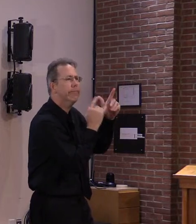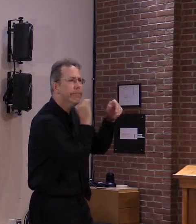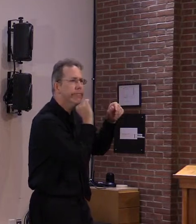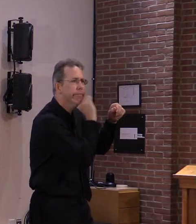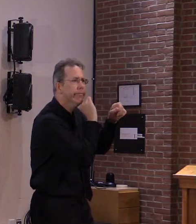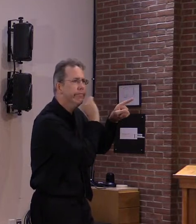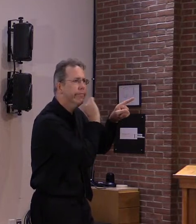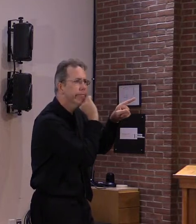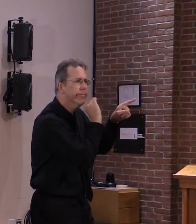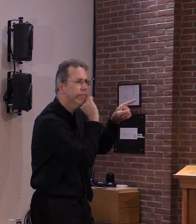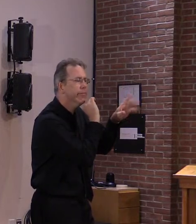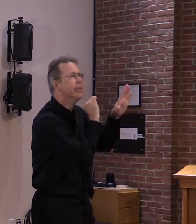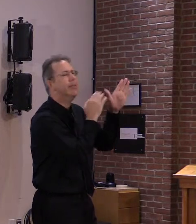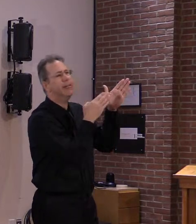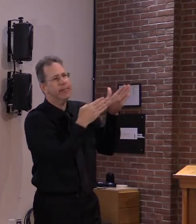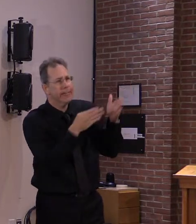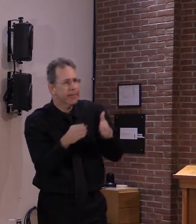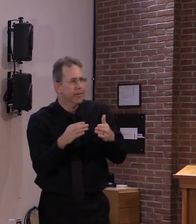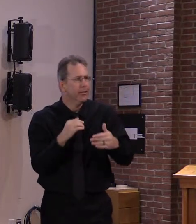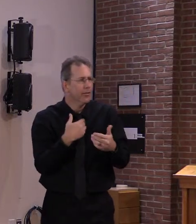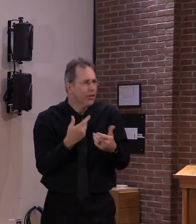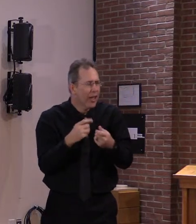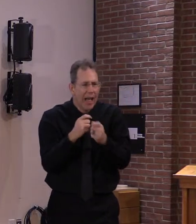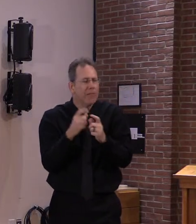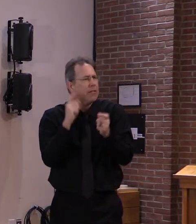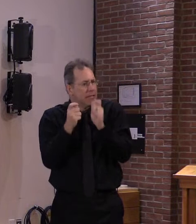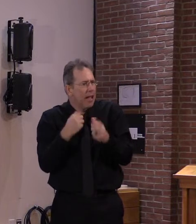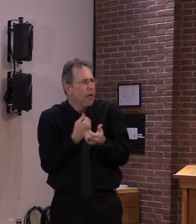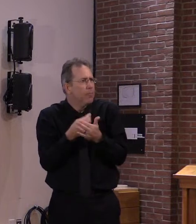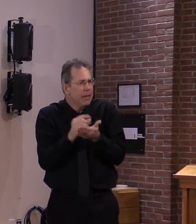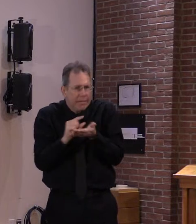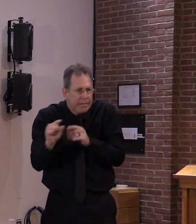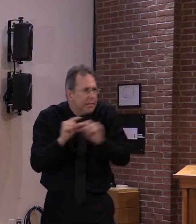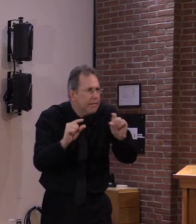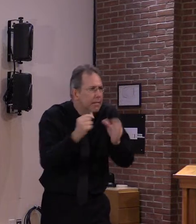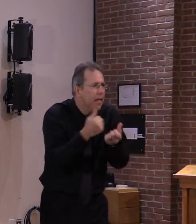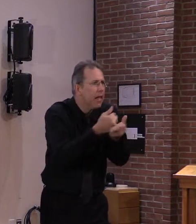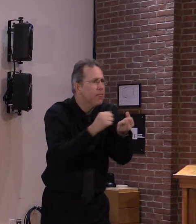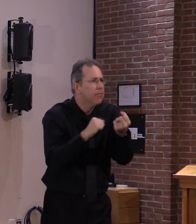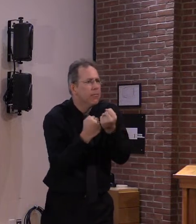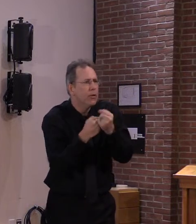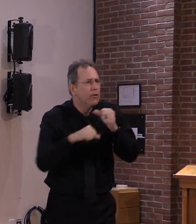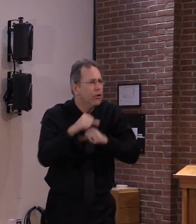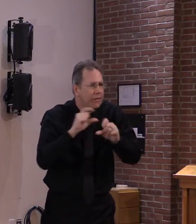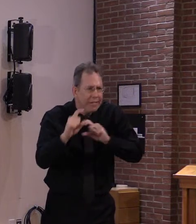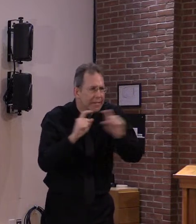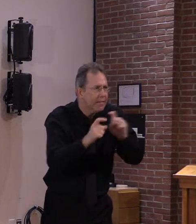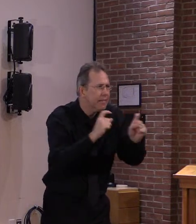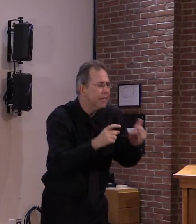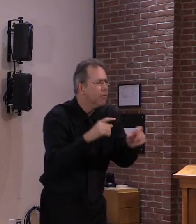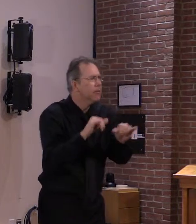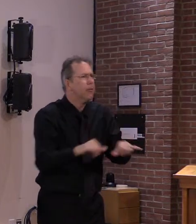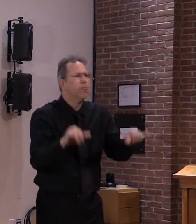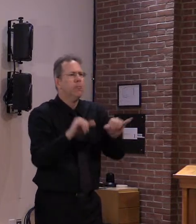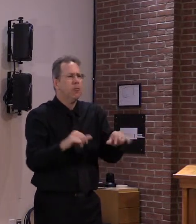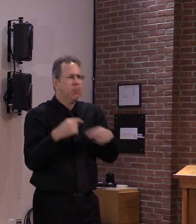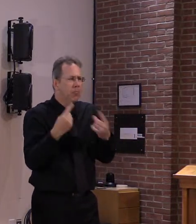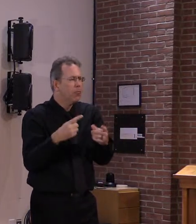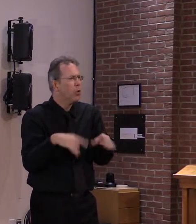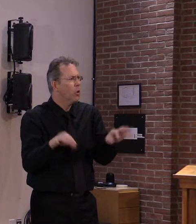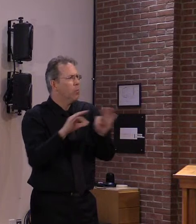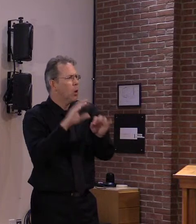to share with folks who are listening that Vermont retailers have worked incredibly hard to try to provide